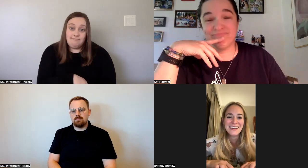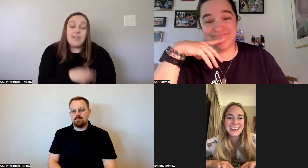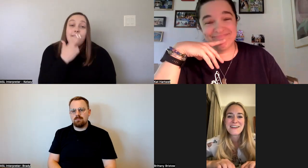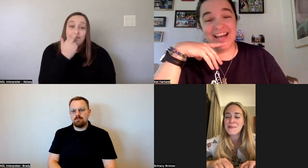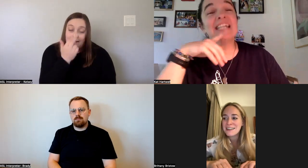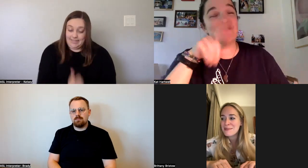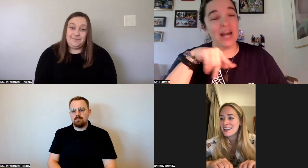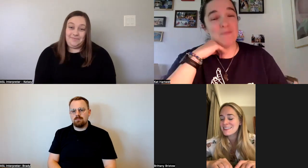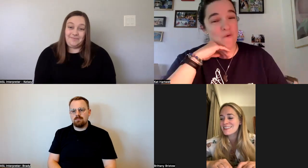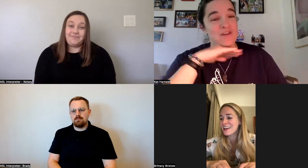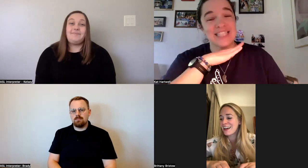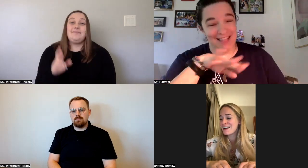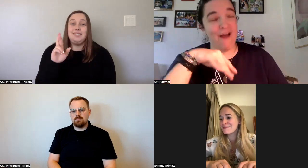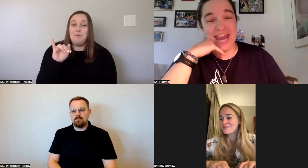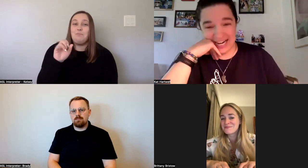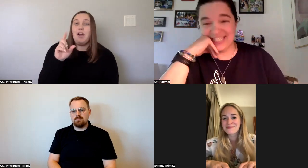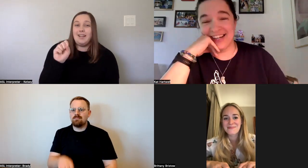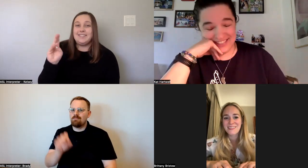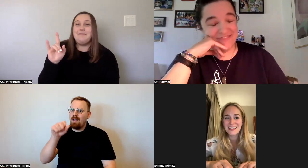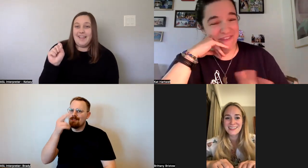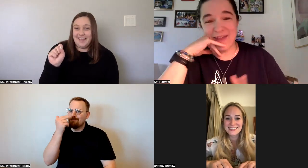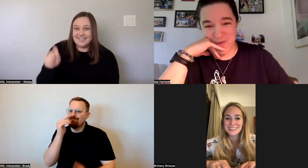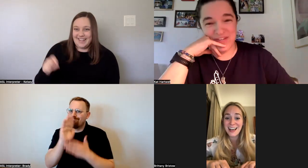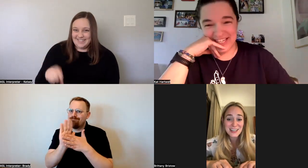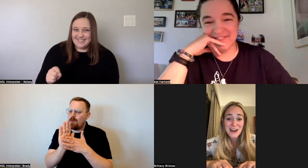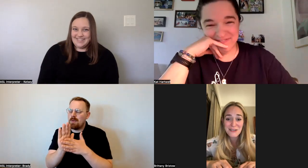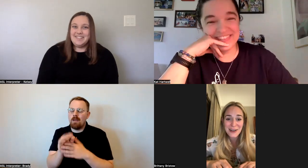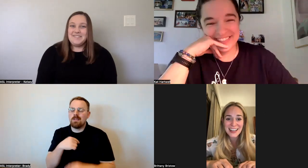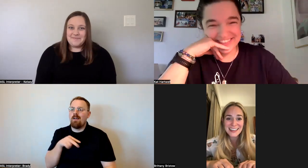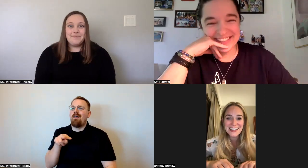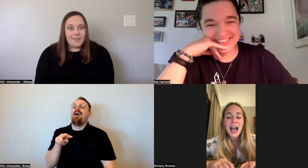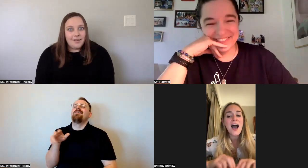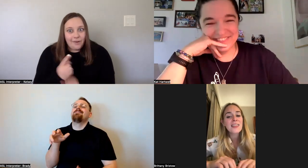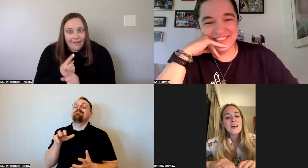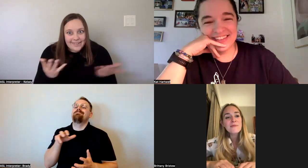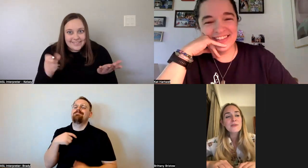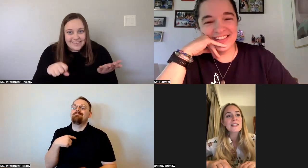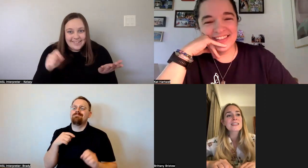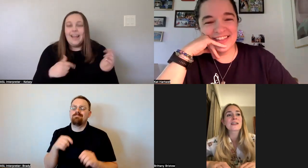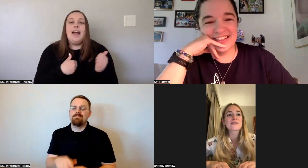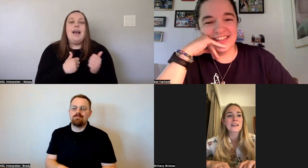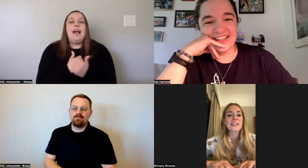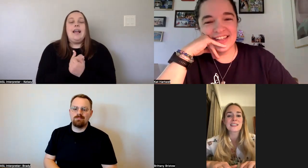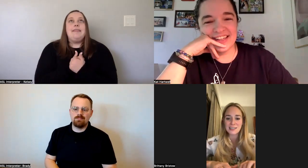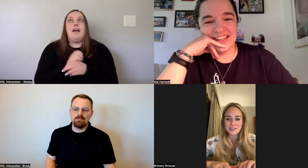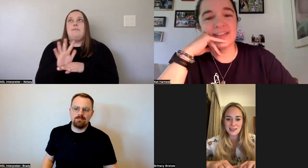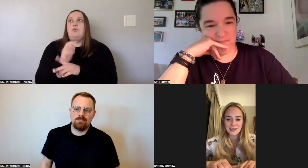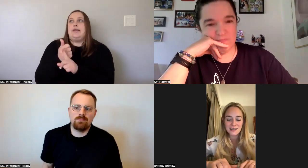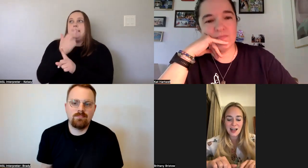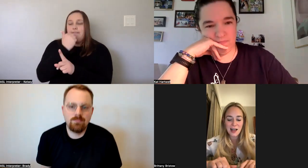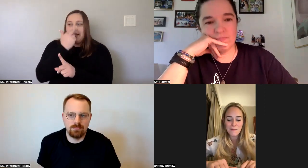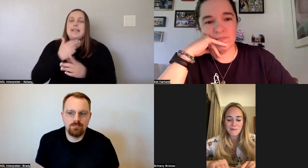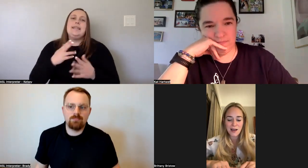a funny Bridesmaids. movie, it's hilarious. Funny movie. I know, right? I love movies that are funny and